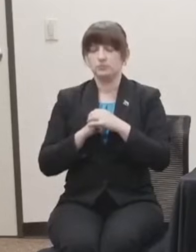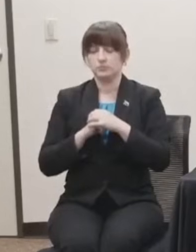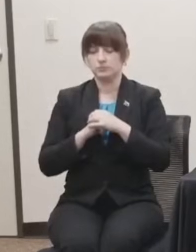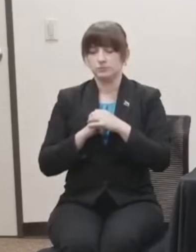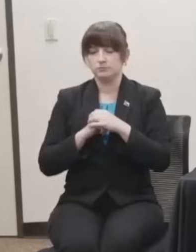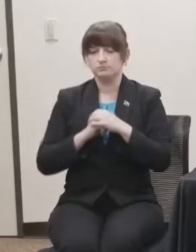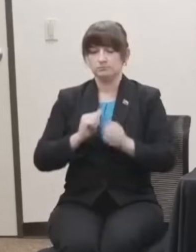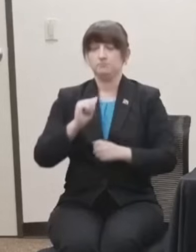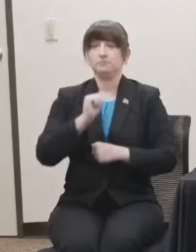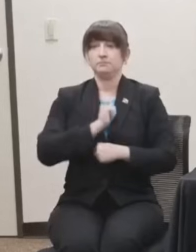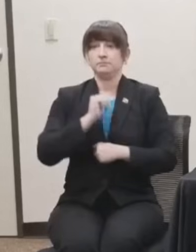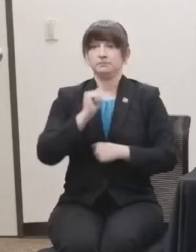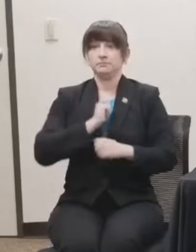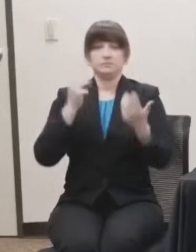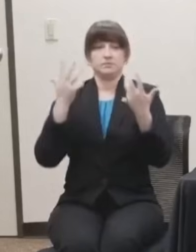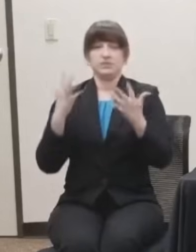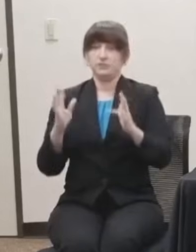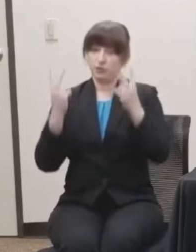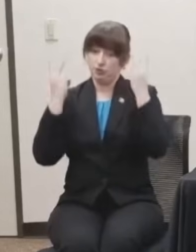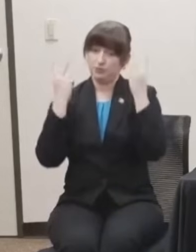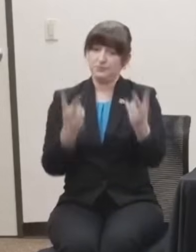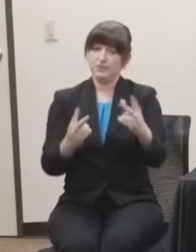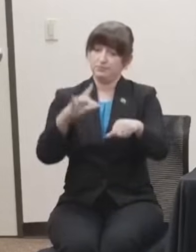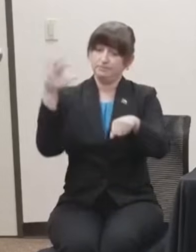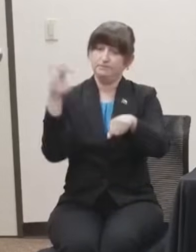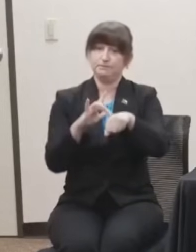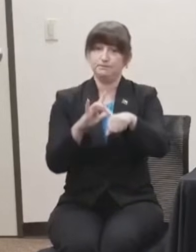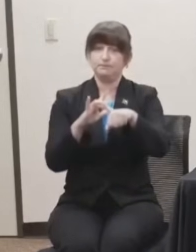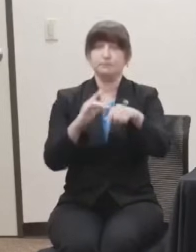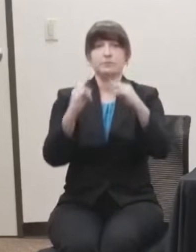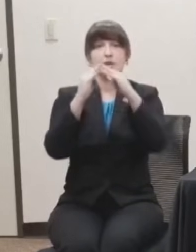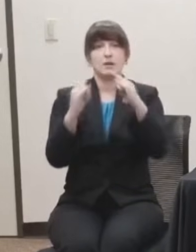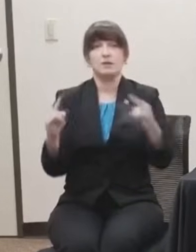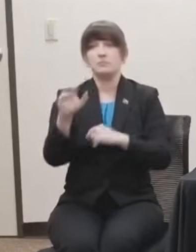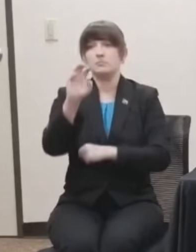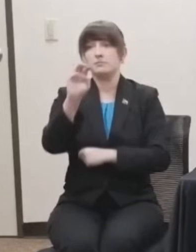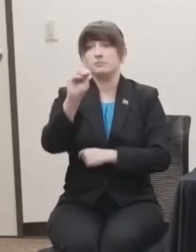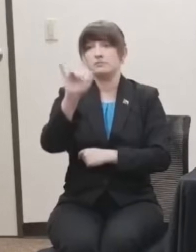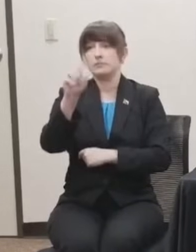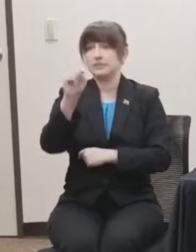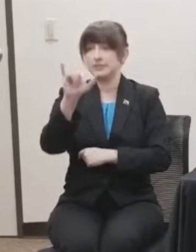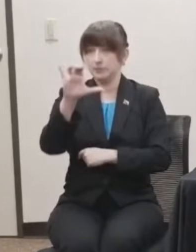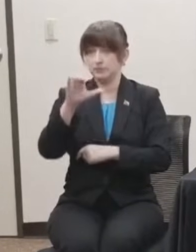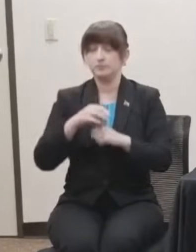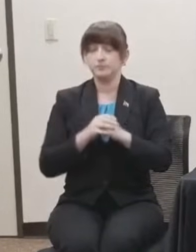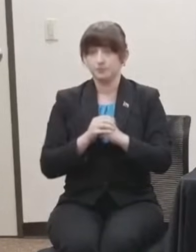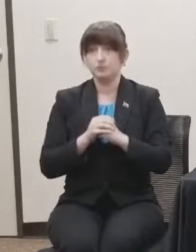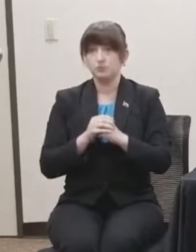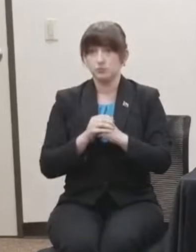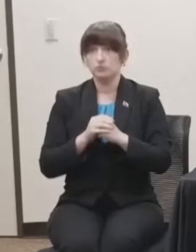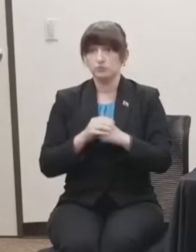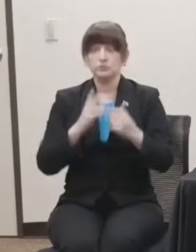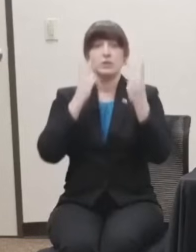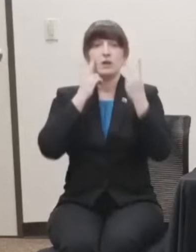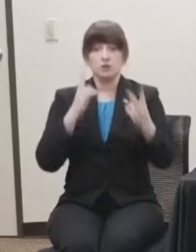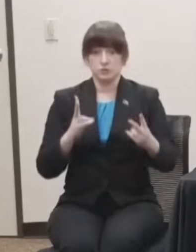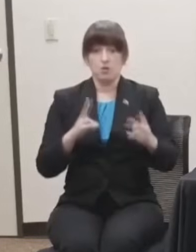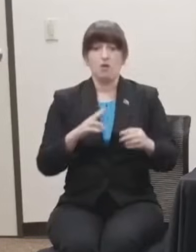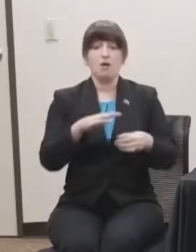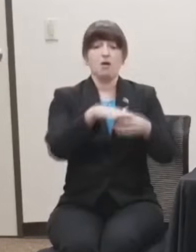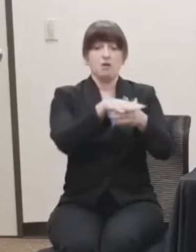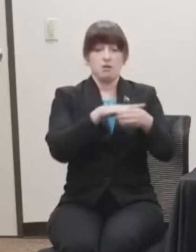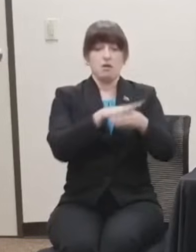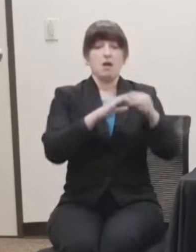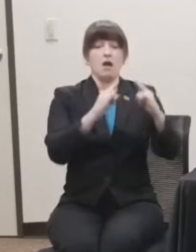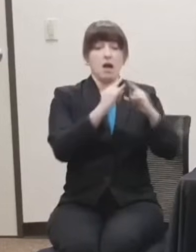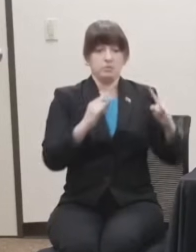visit Camp Mystic and get to see firsthand what happened there, as well as all the way downstream after that. And it